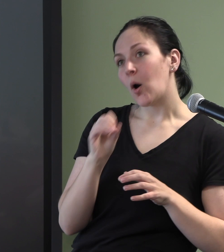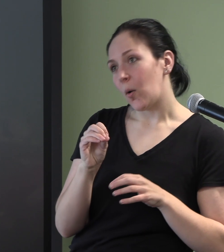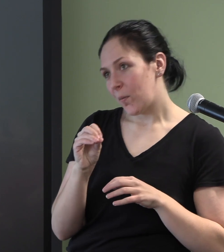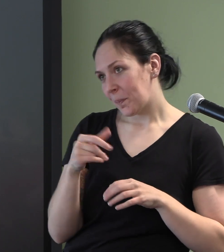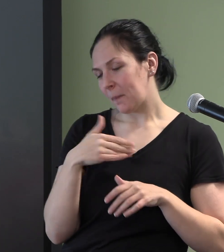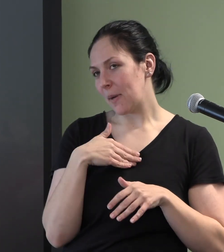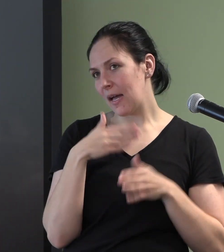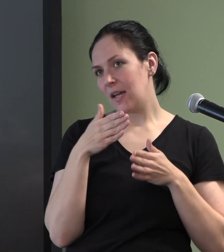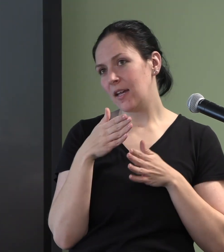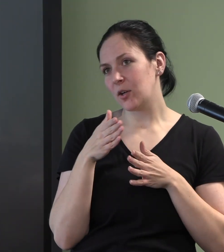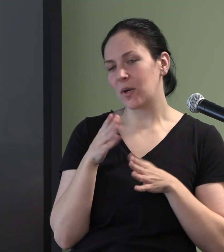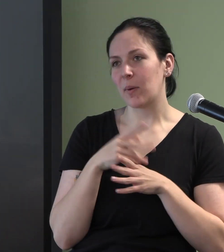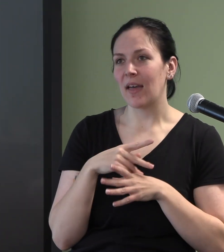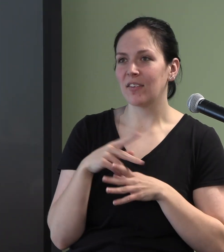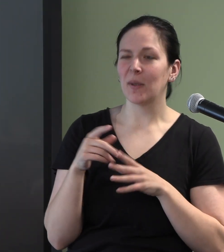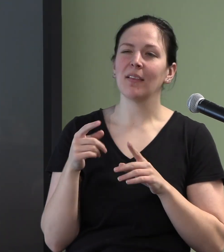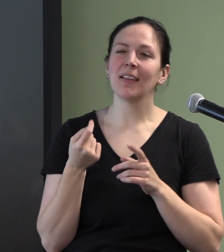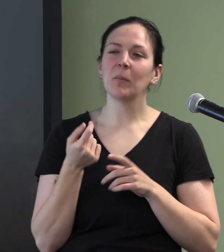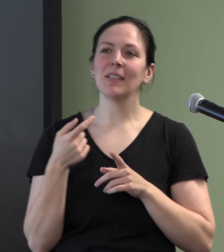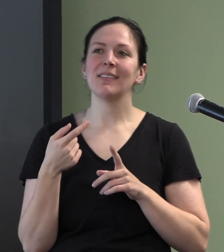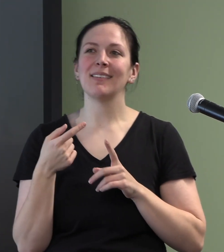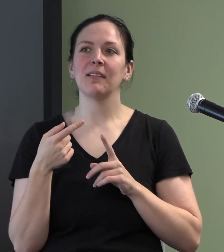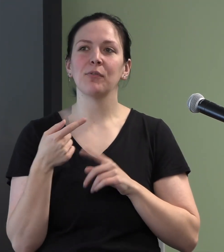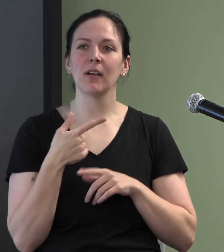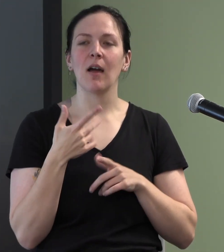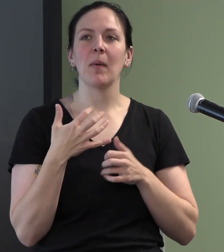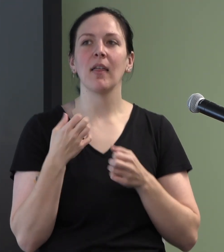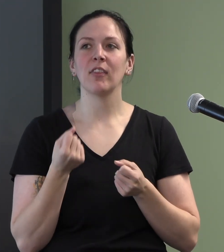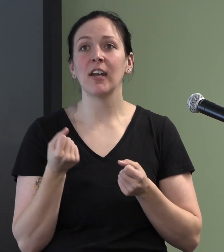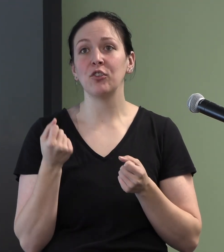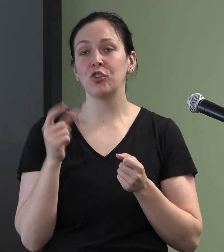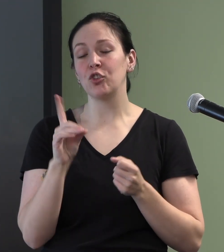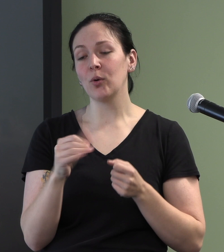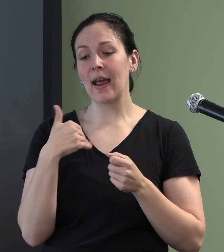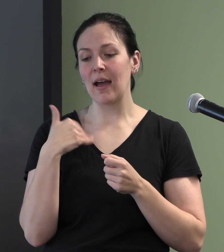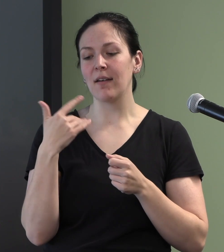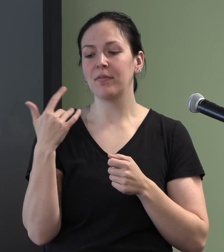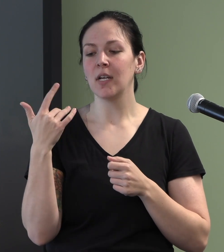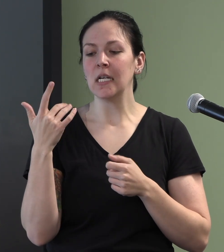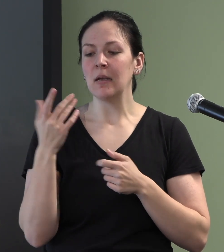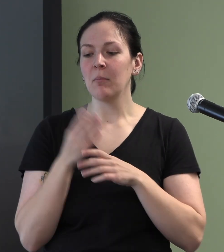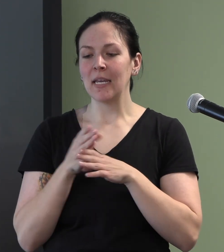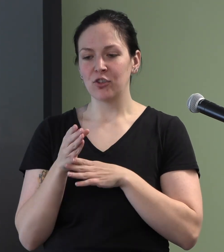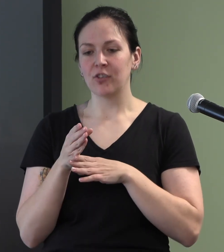So, my career path has been a little bit different. They do have majors